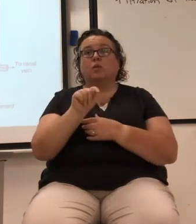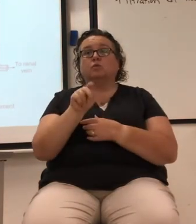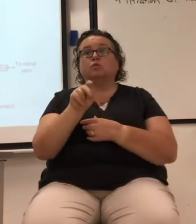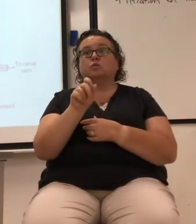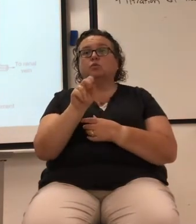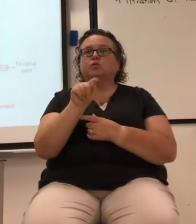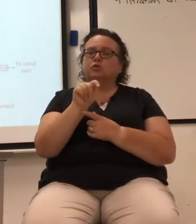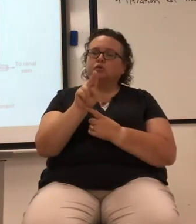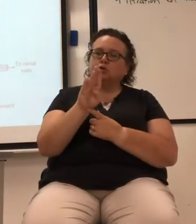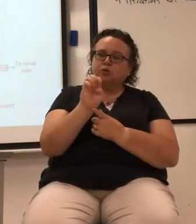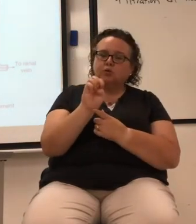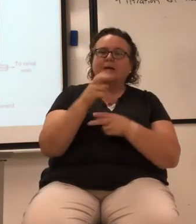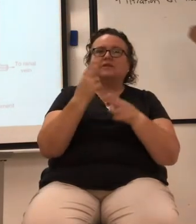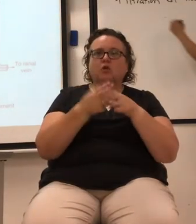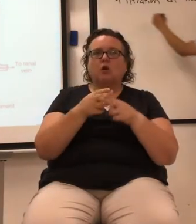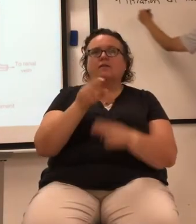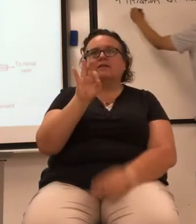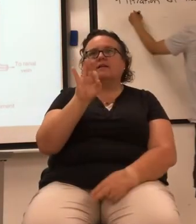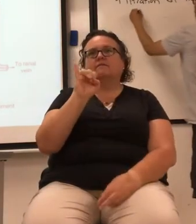filtrate. Okay.